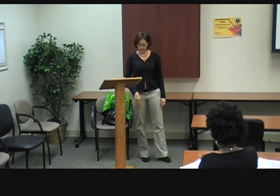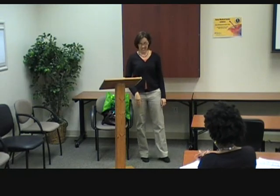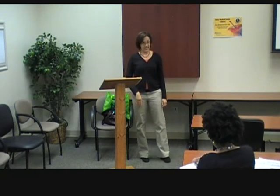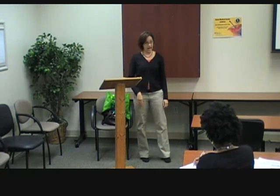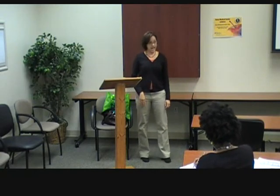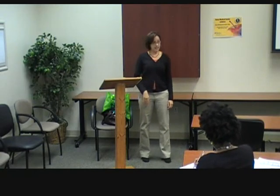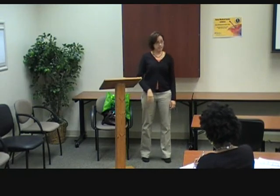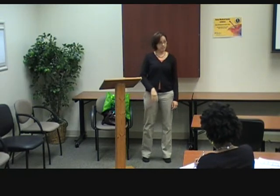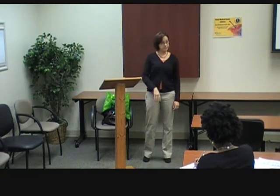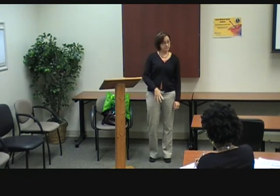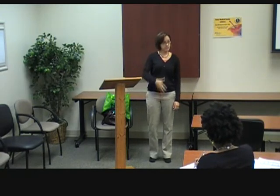Lion.